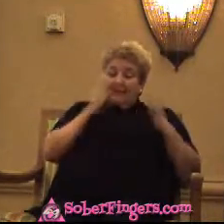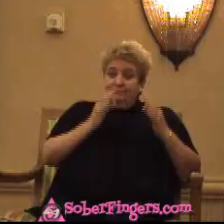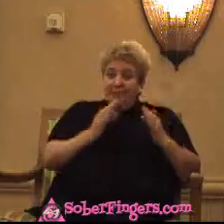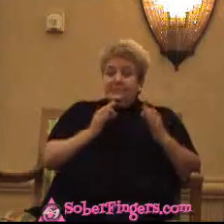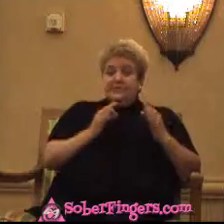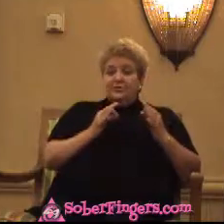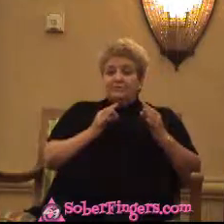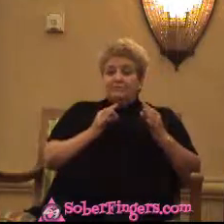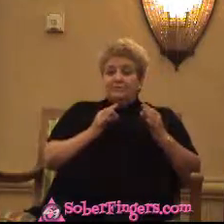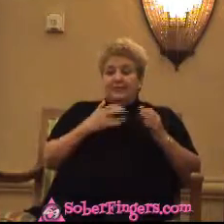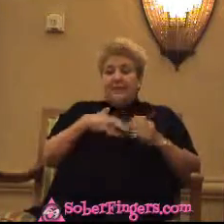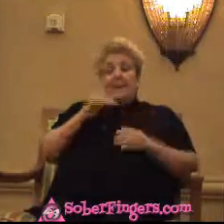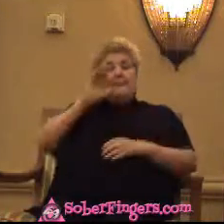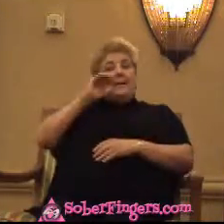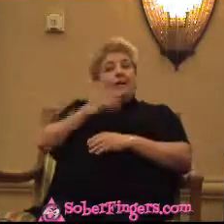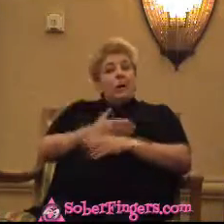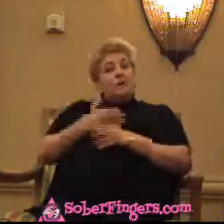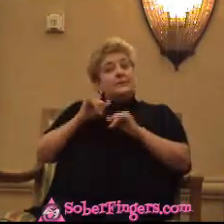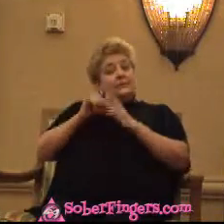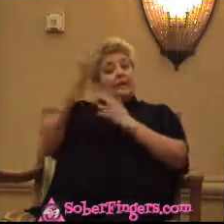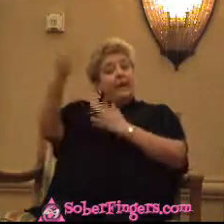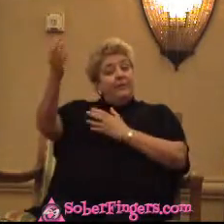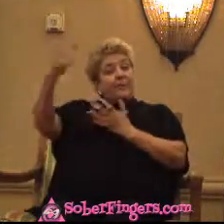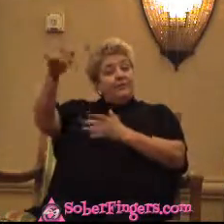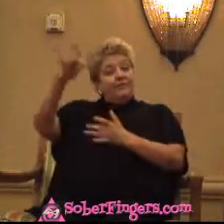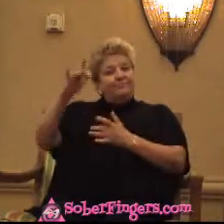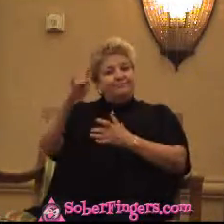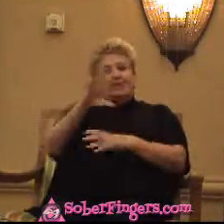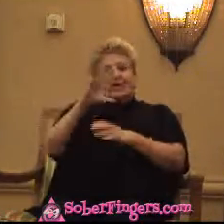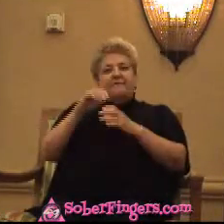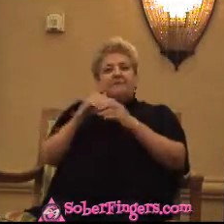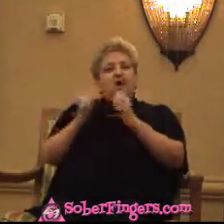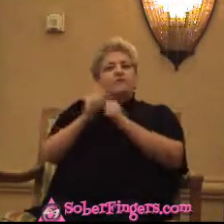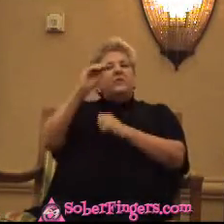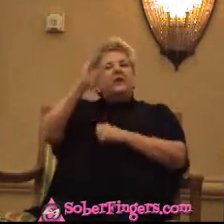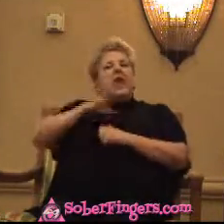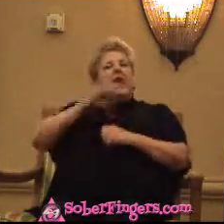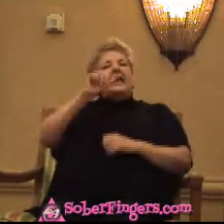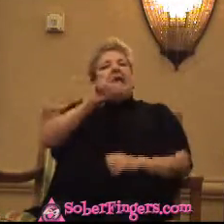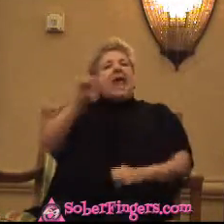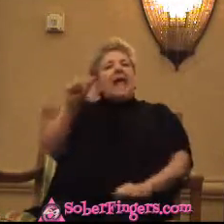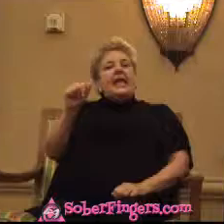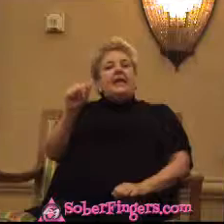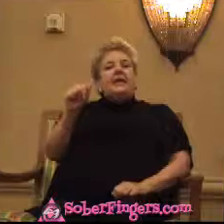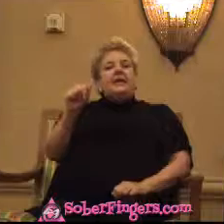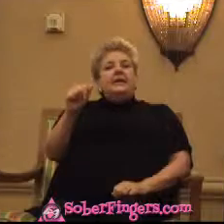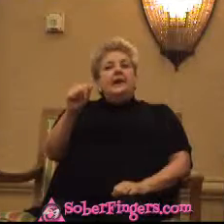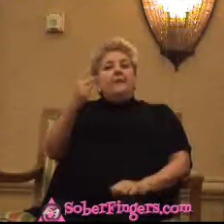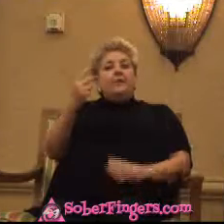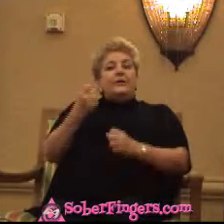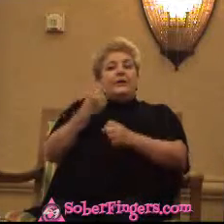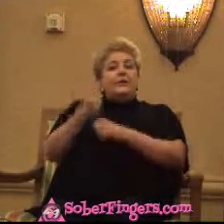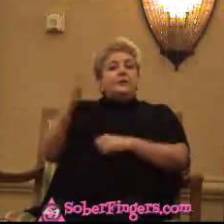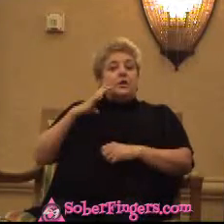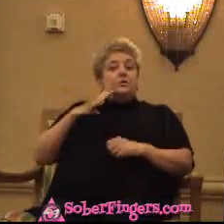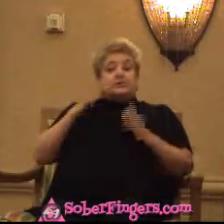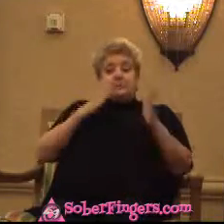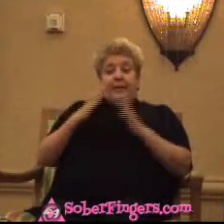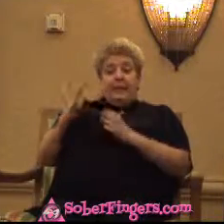still out there, got involved with a guy in AA about 13 years ago, and they were going to get married, and she got pregnant. That's the way they